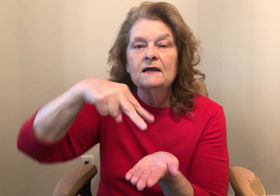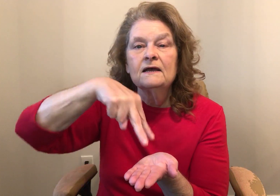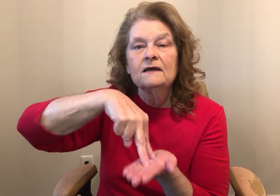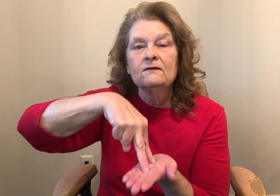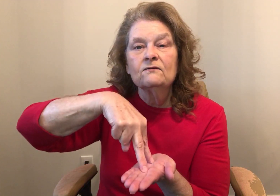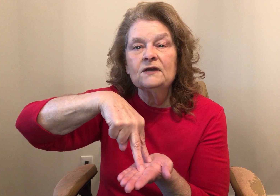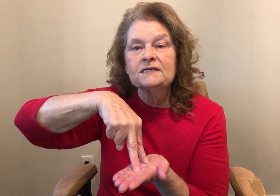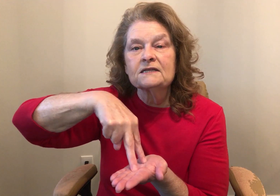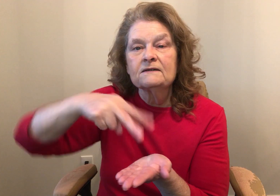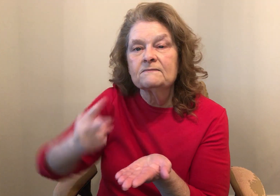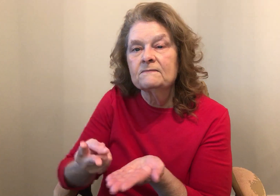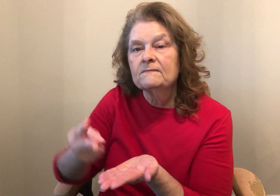Risen.